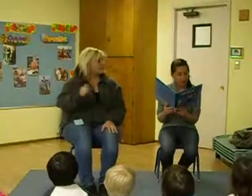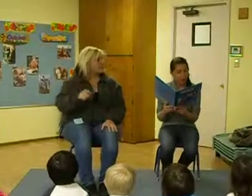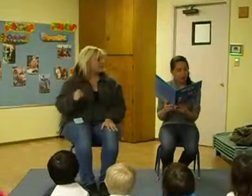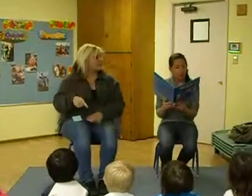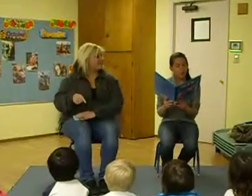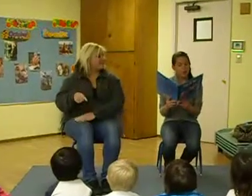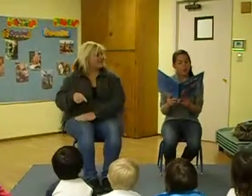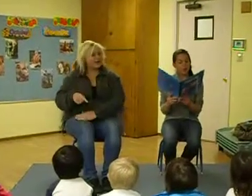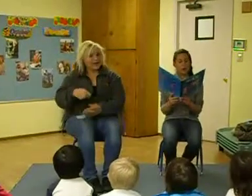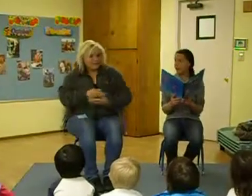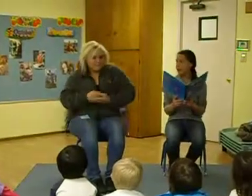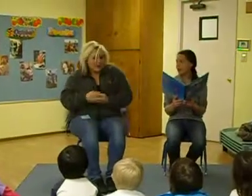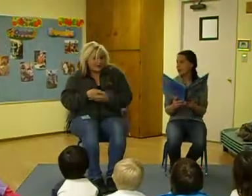A baby woke up in his crib.